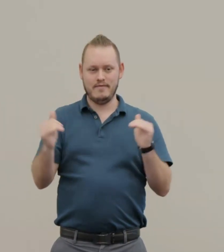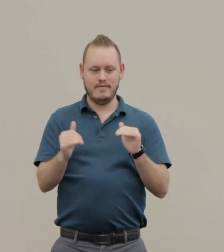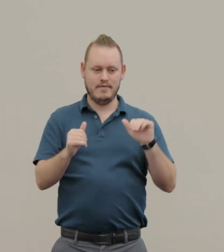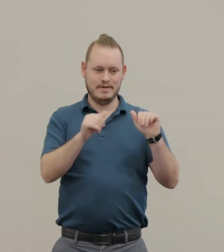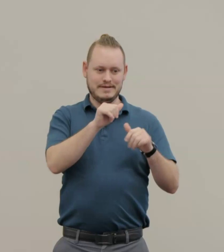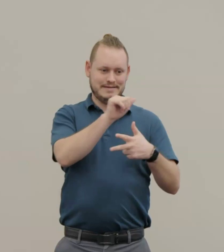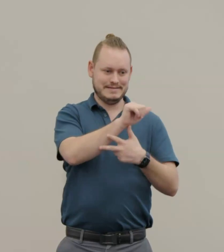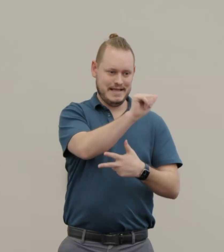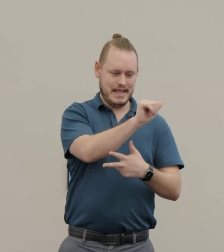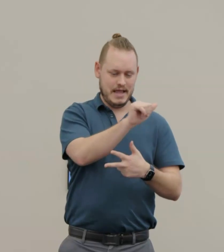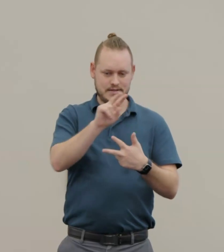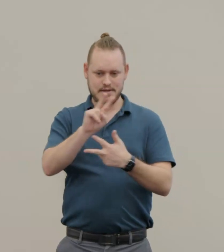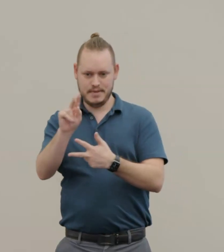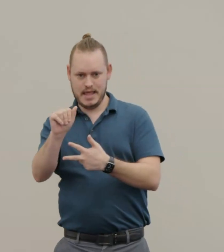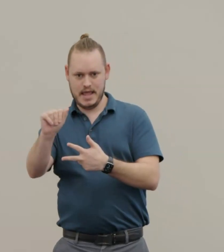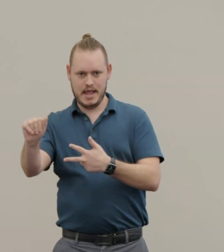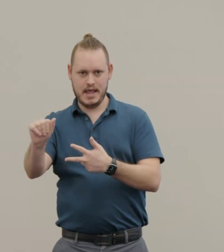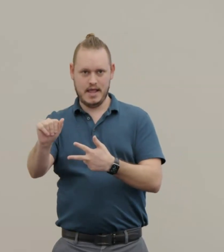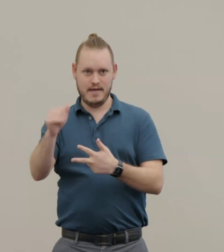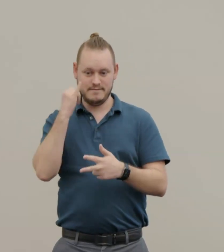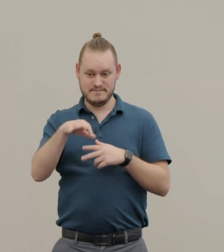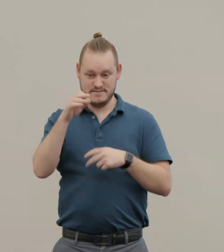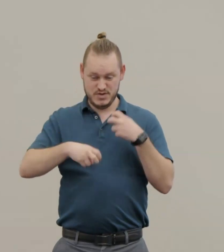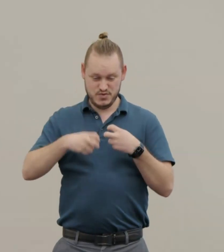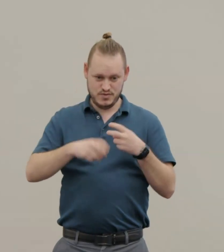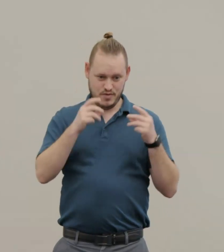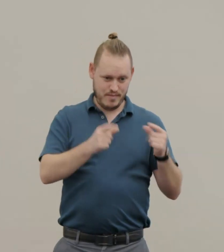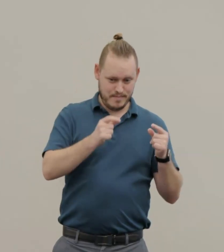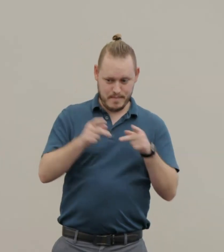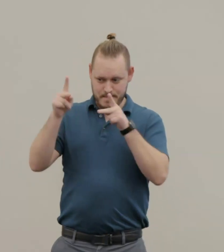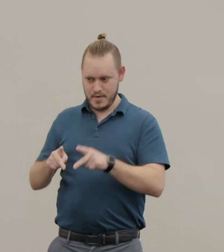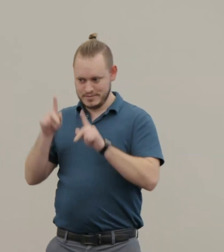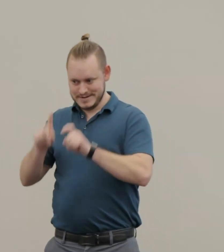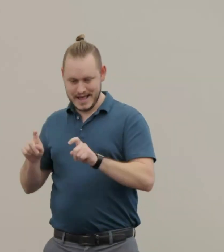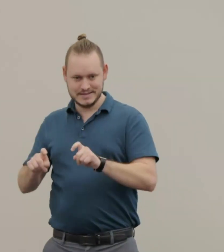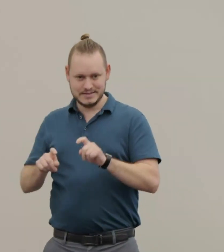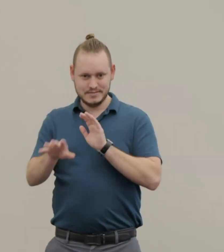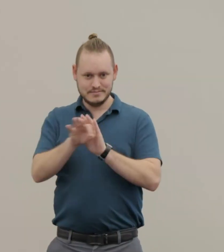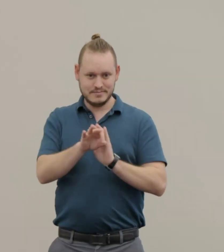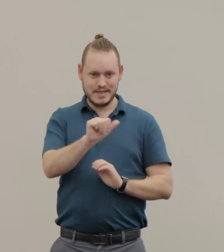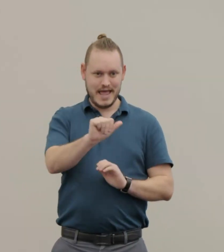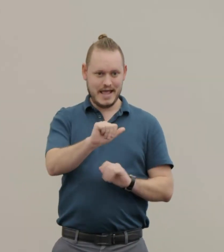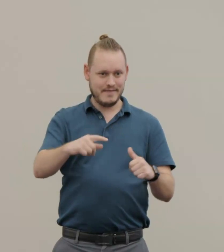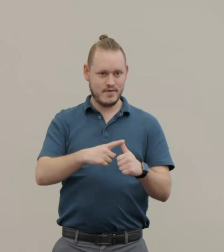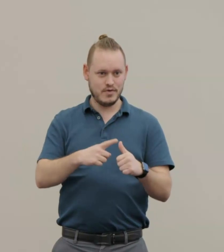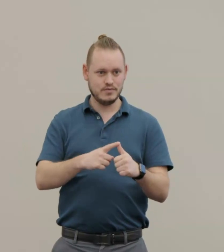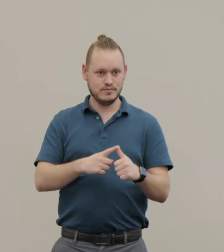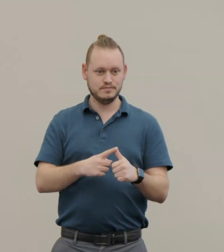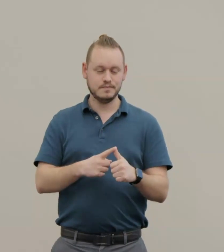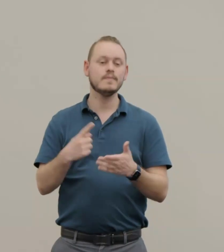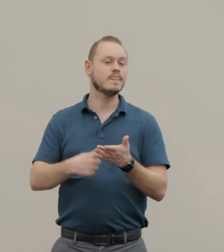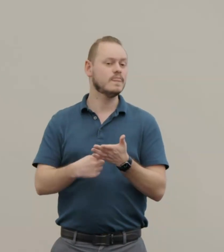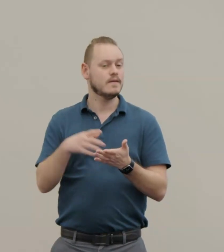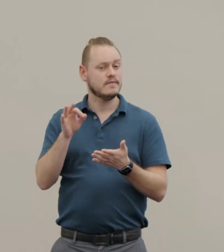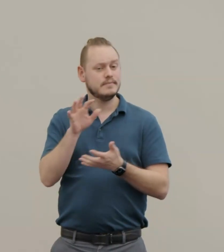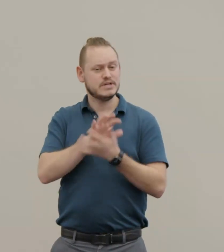A, when you find those issues, especially in your automated or manual test, choose the A's first. Sometimes you'll find